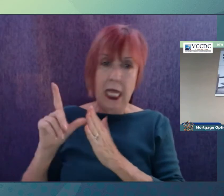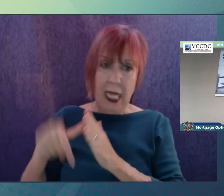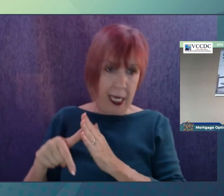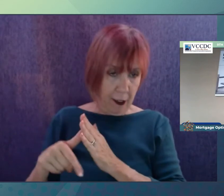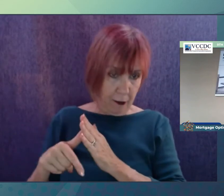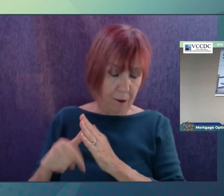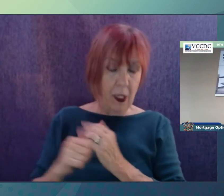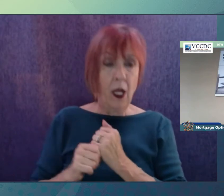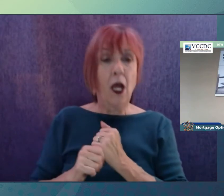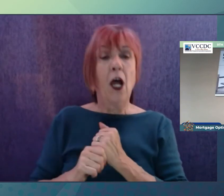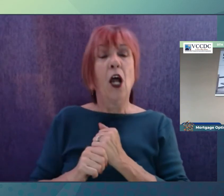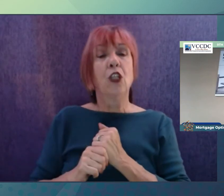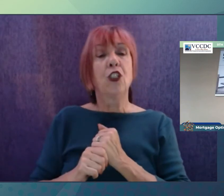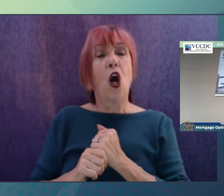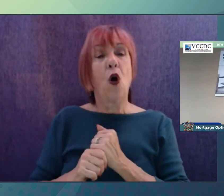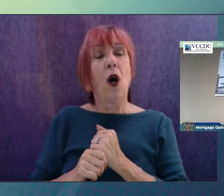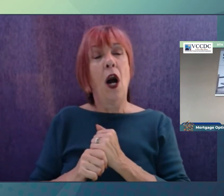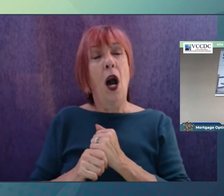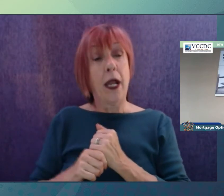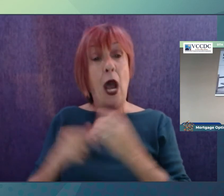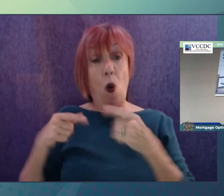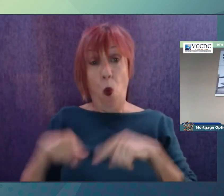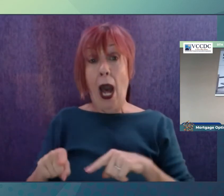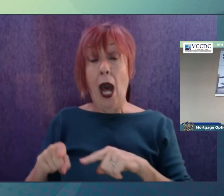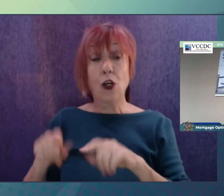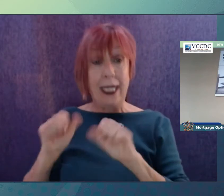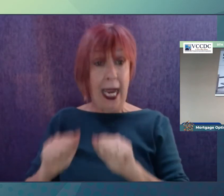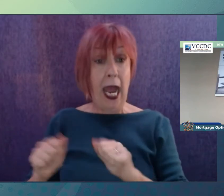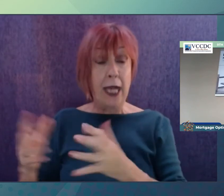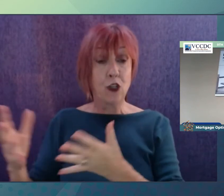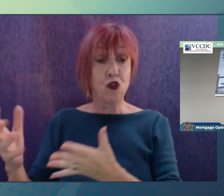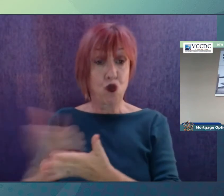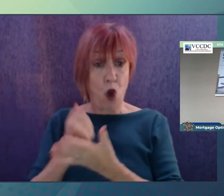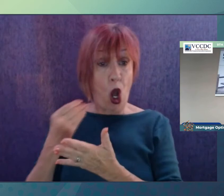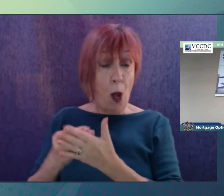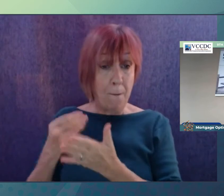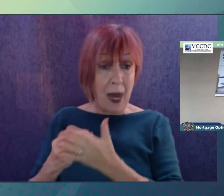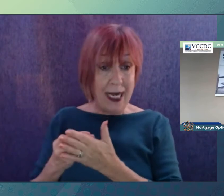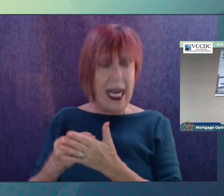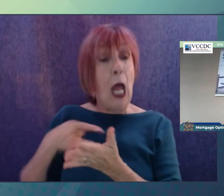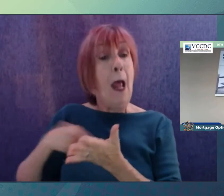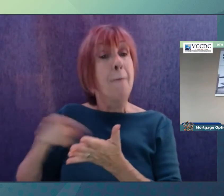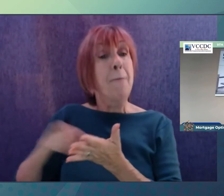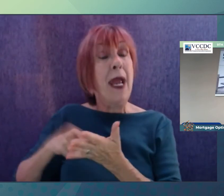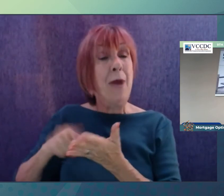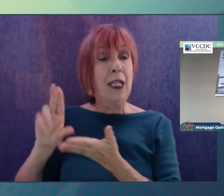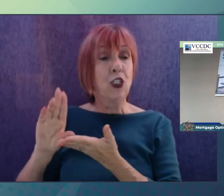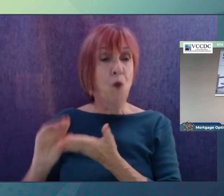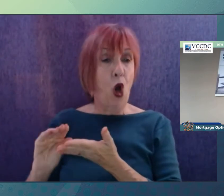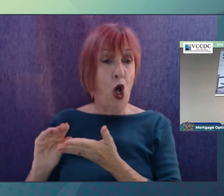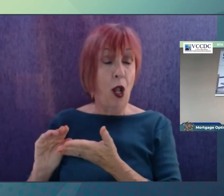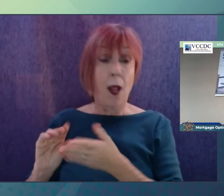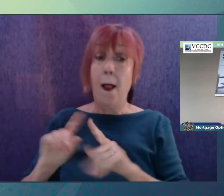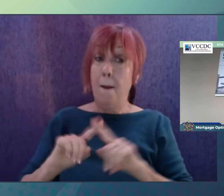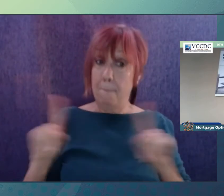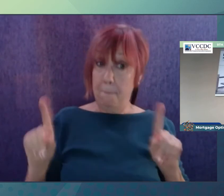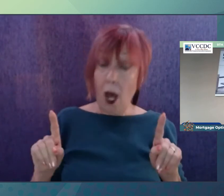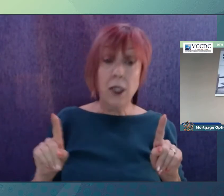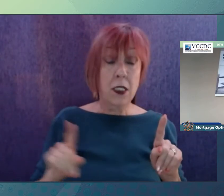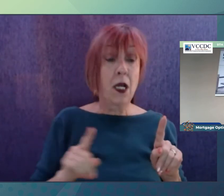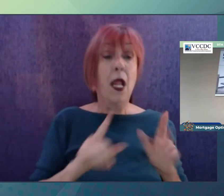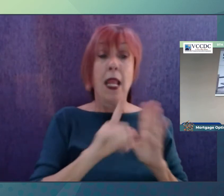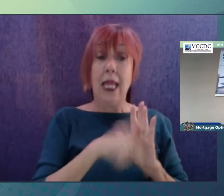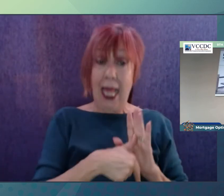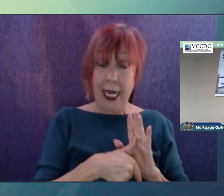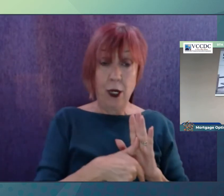draw period tend to be smaller. However, the payments become substantially higher in the repayment period, since the principal amount is also added to